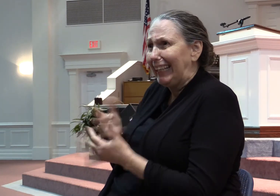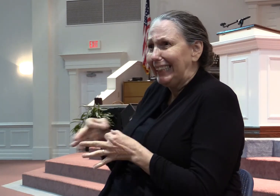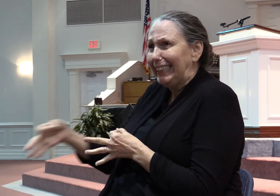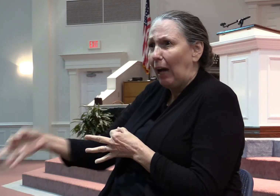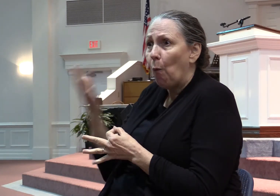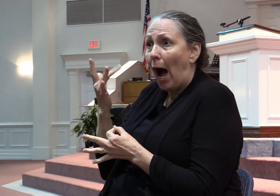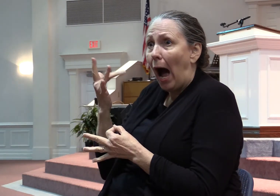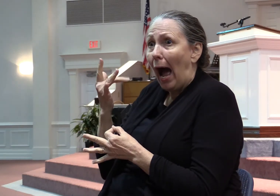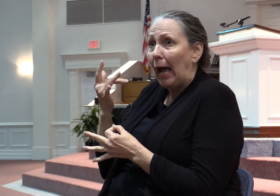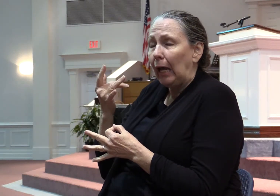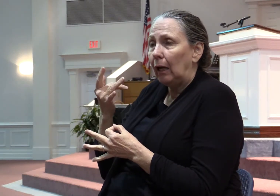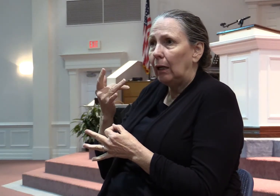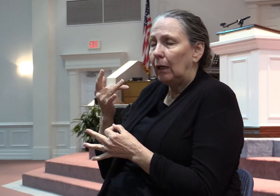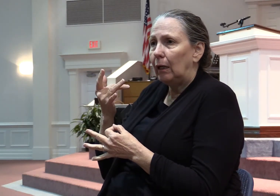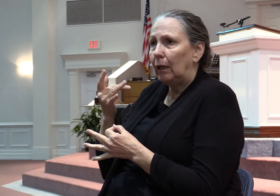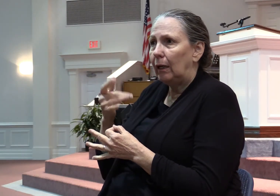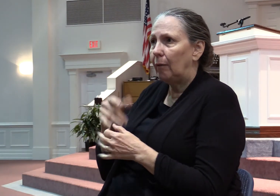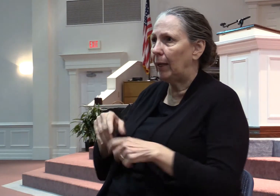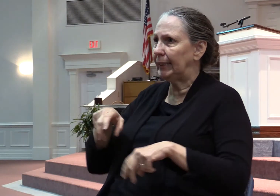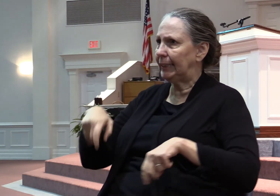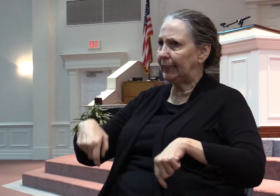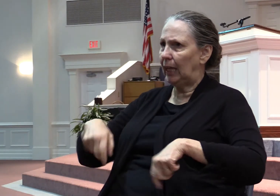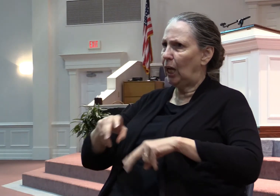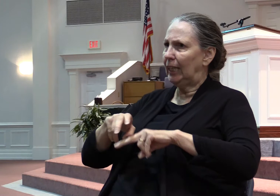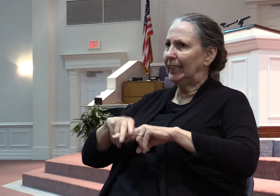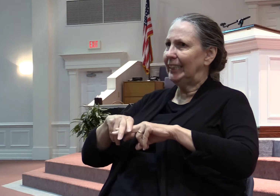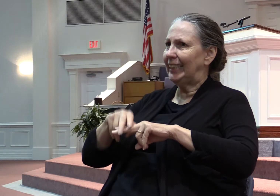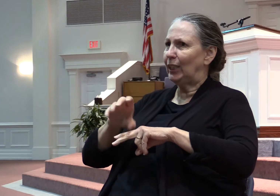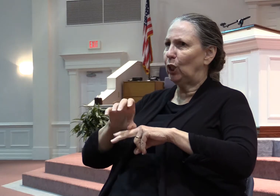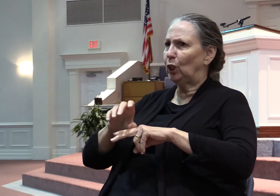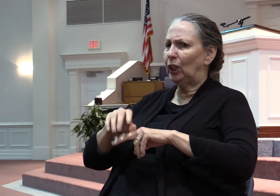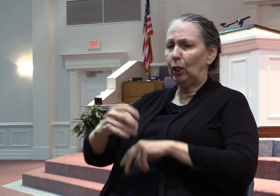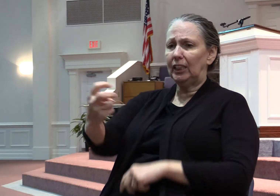Why in the world would you linger in a pew when you know you need to be in an altar?